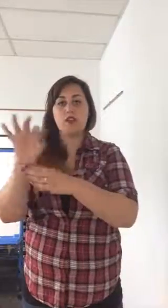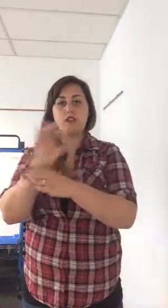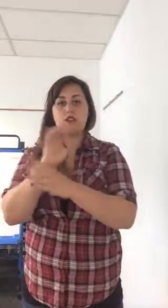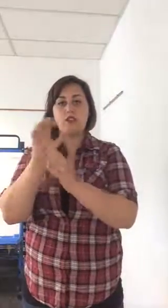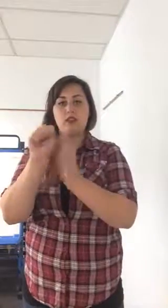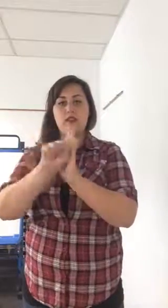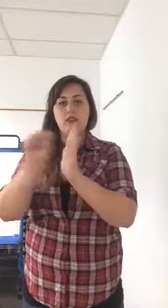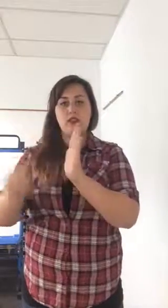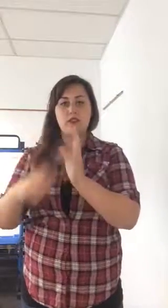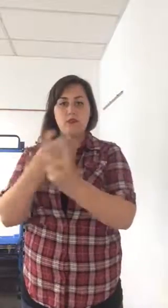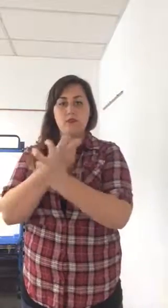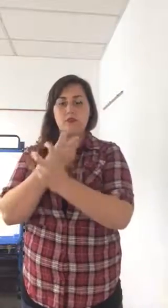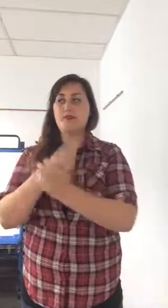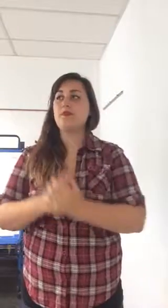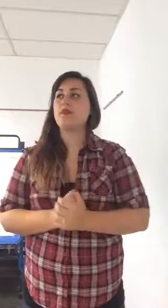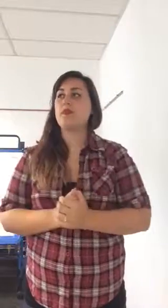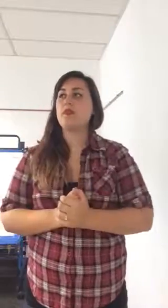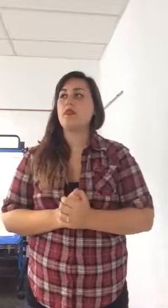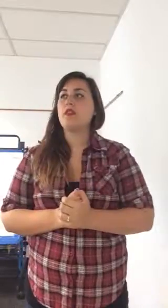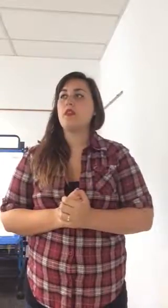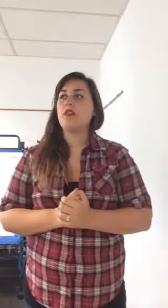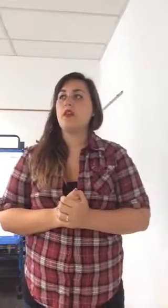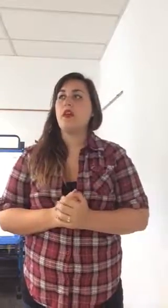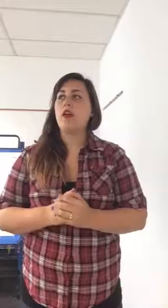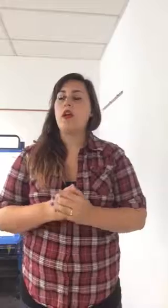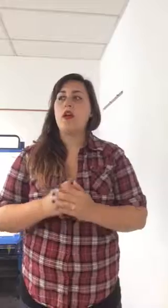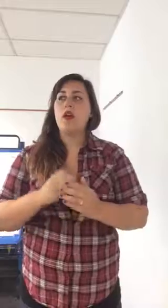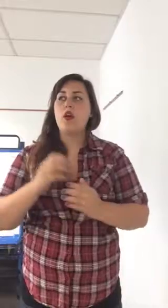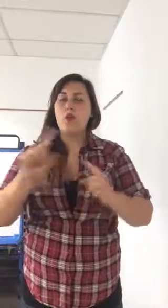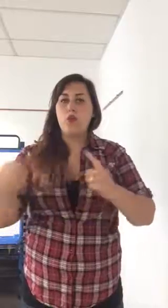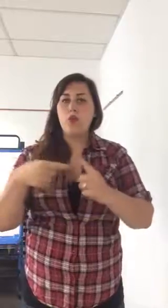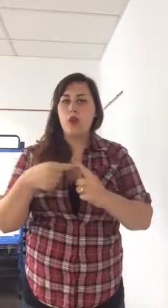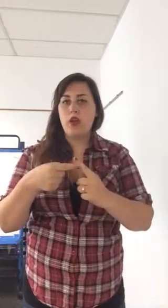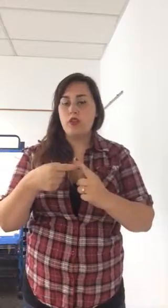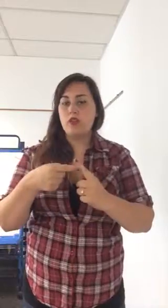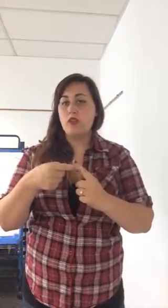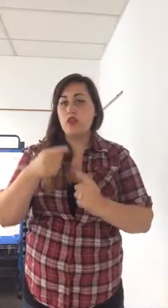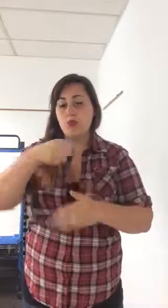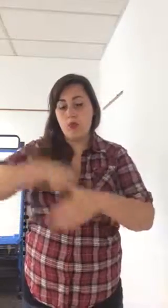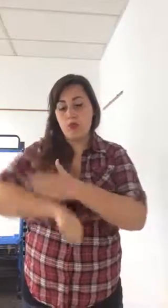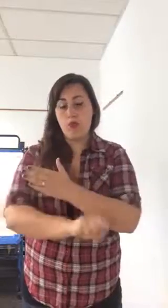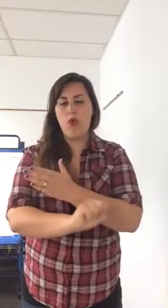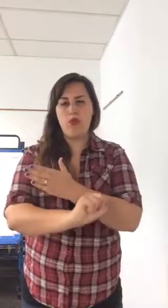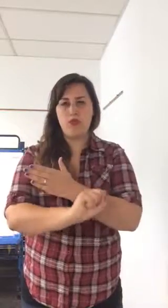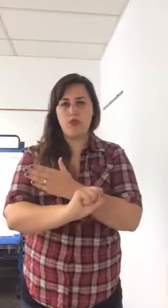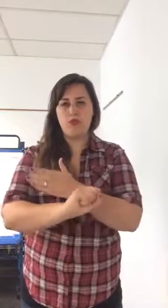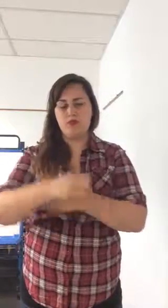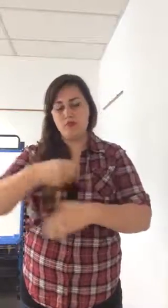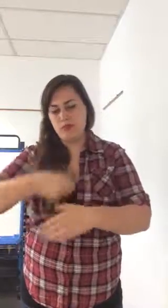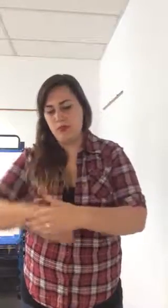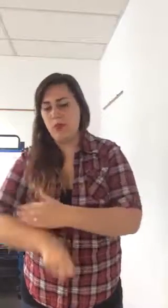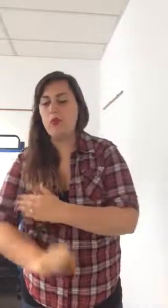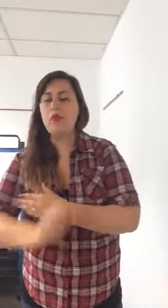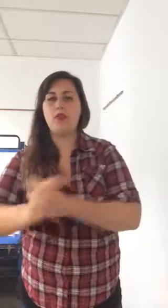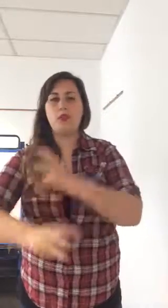beginnings of the developing of the bone itself. Now, when you guys and girls, when we were all born, when we first came into this world,